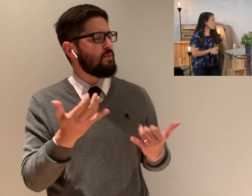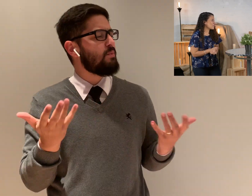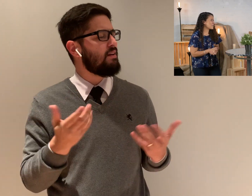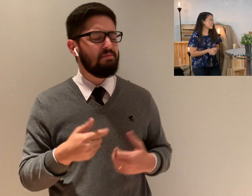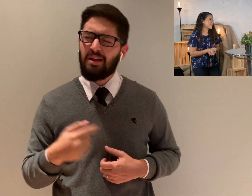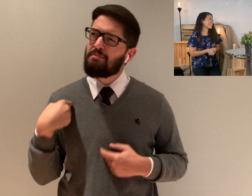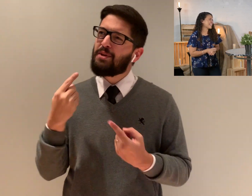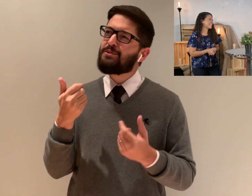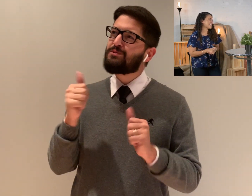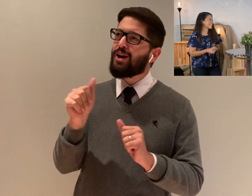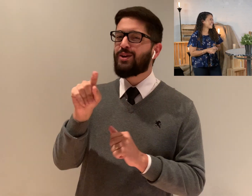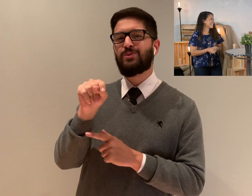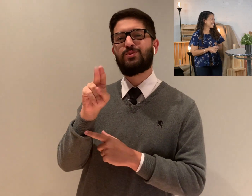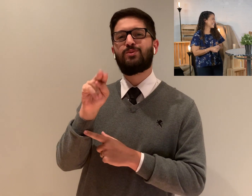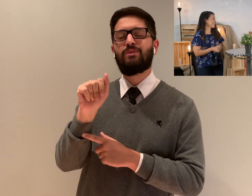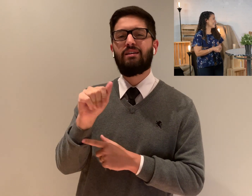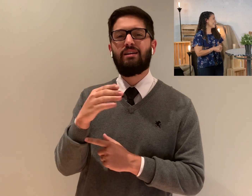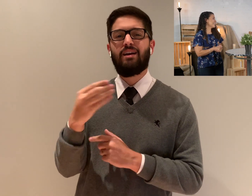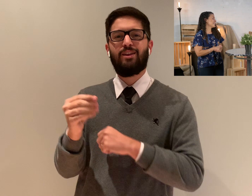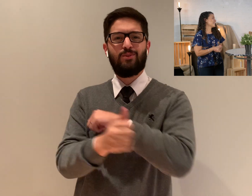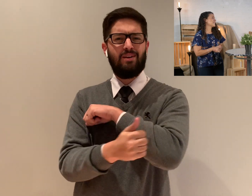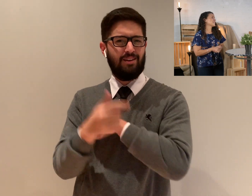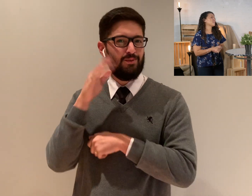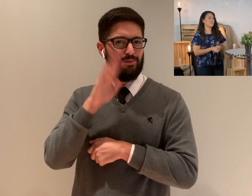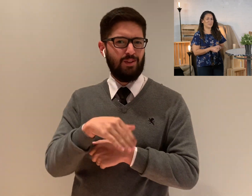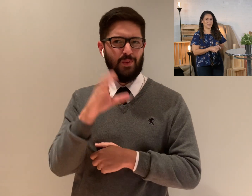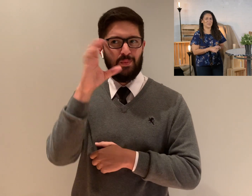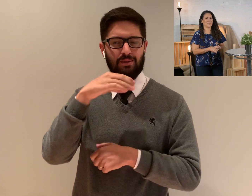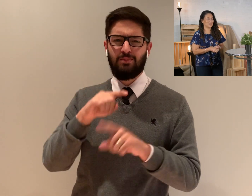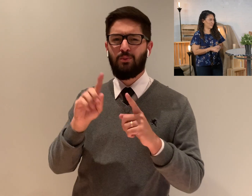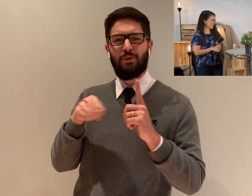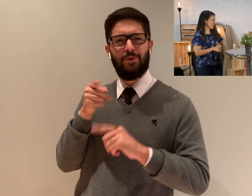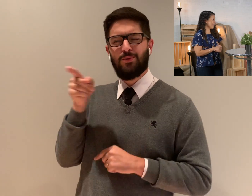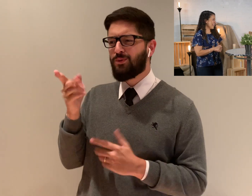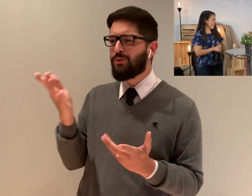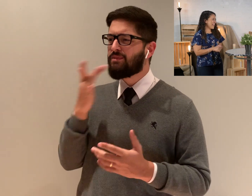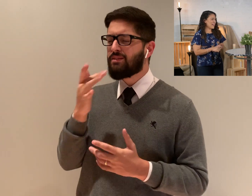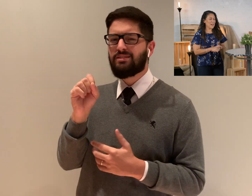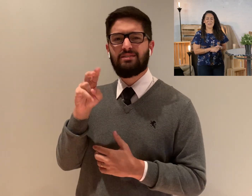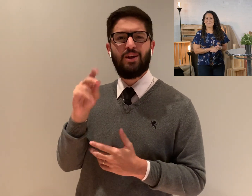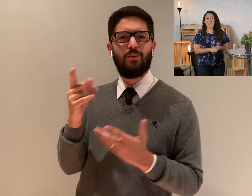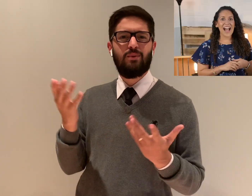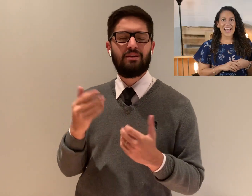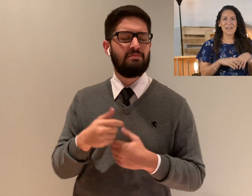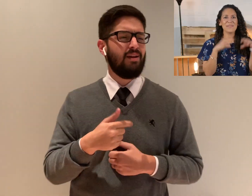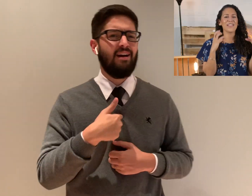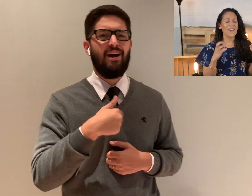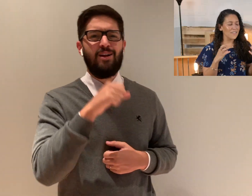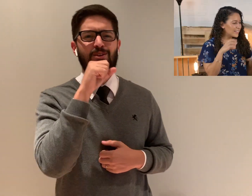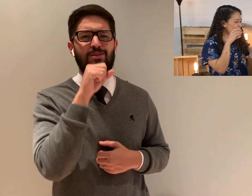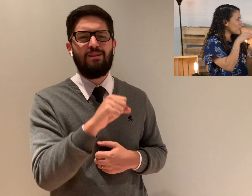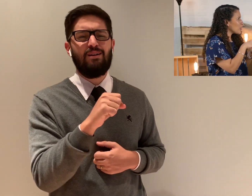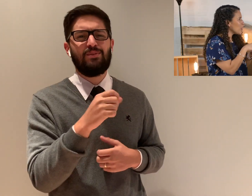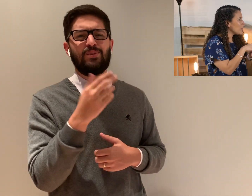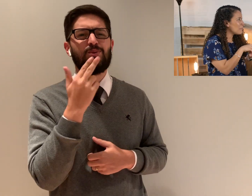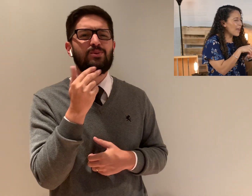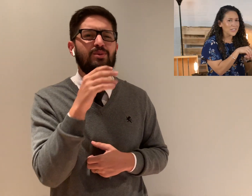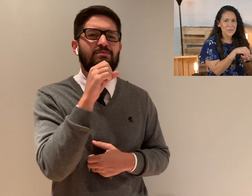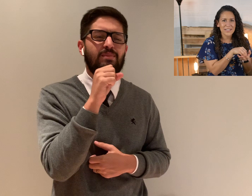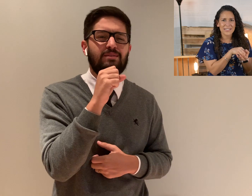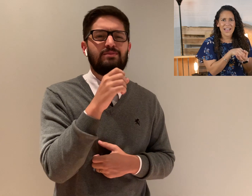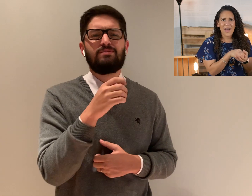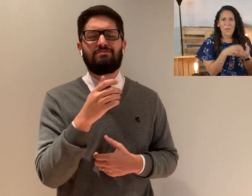now? Well, I've been trying out tuna and crackers. I know it's weird, but what about you? What's your favorite snack? I am loving the little